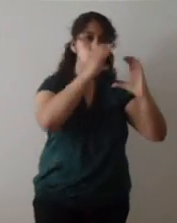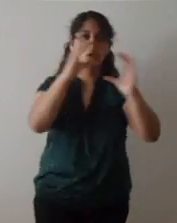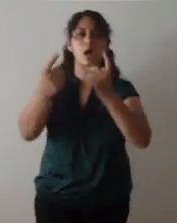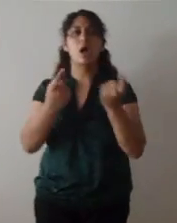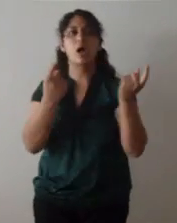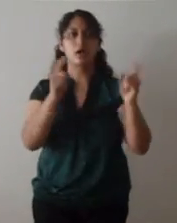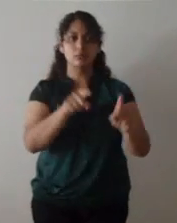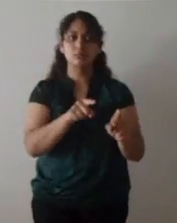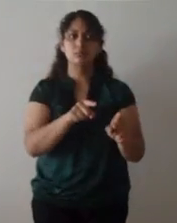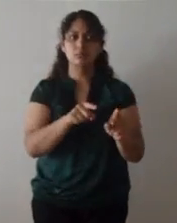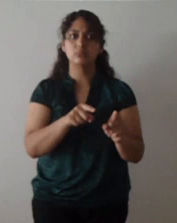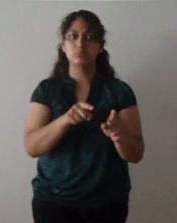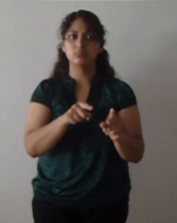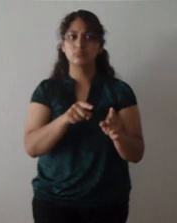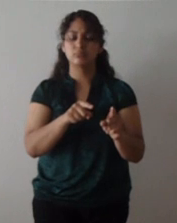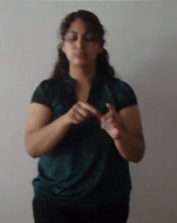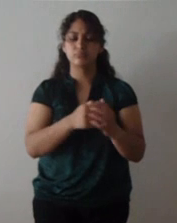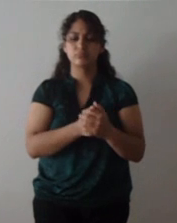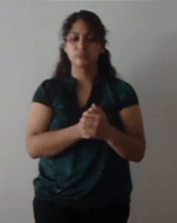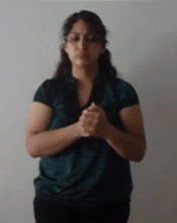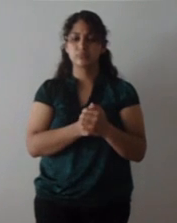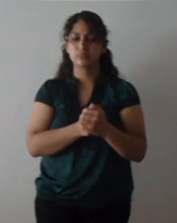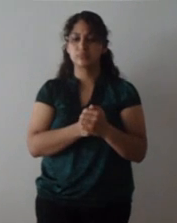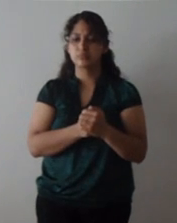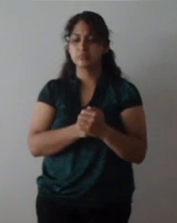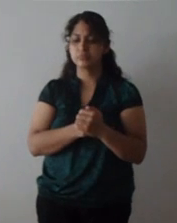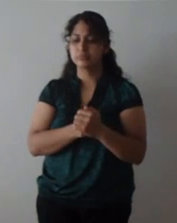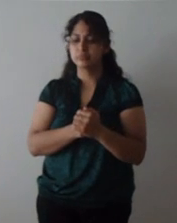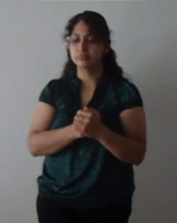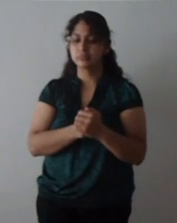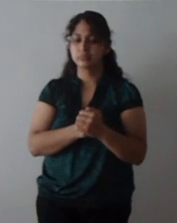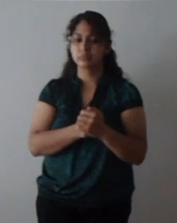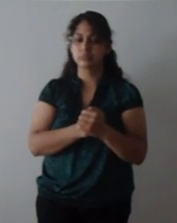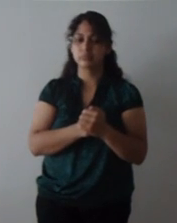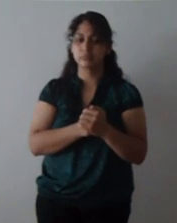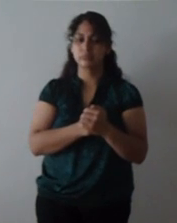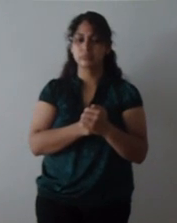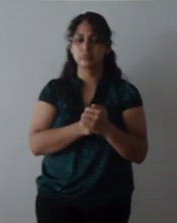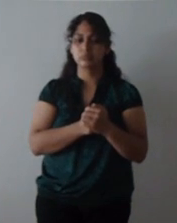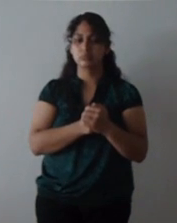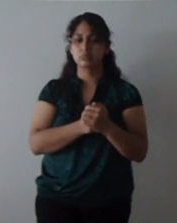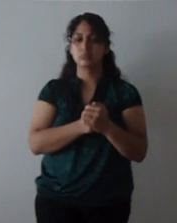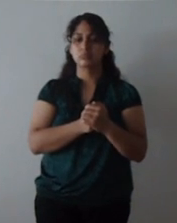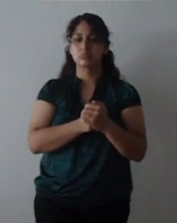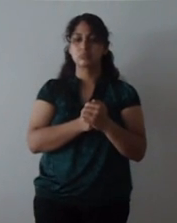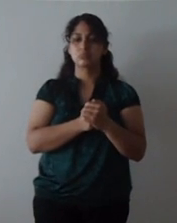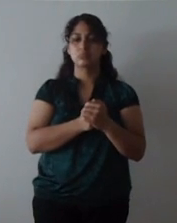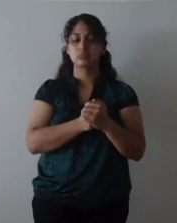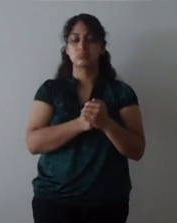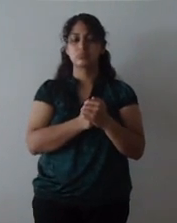these side conversations. Certainly, a hands-off role is most appropriate for intimate communication behaviors